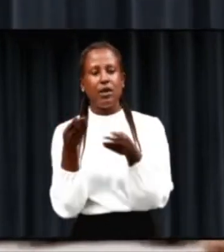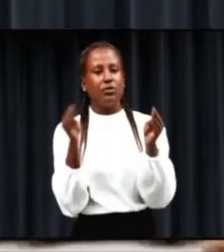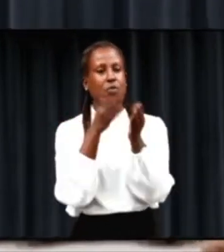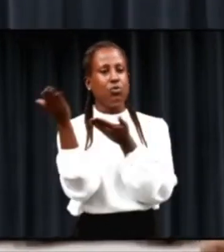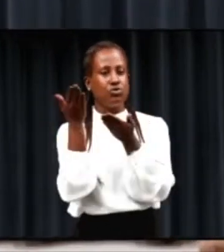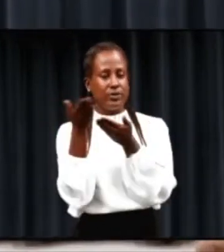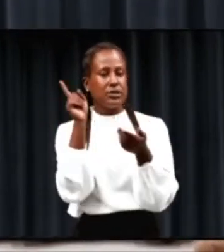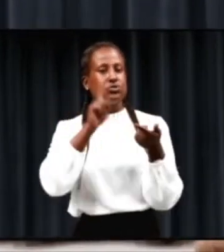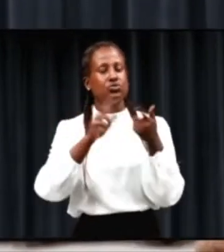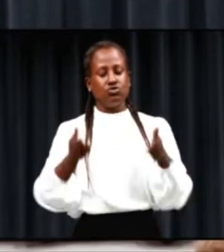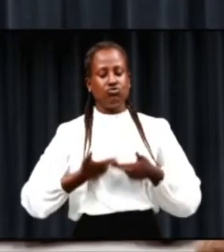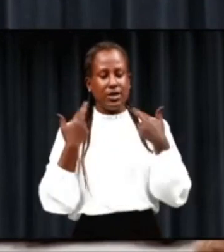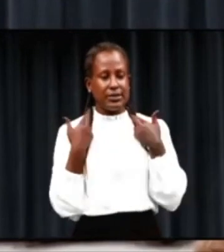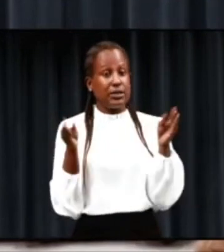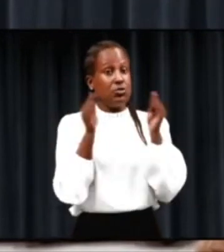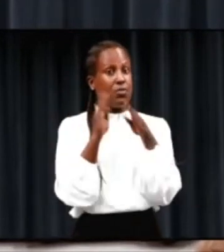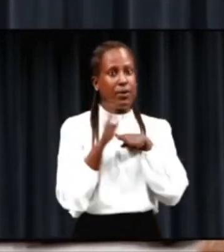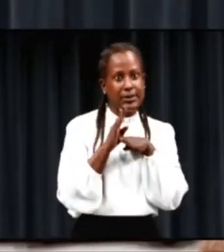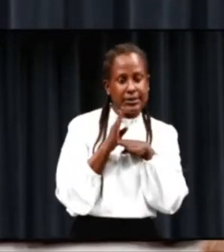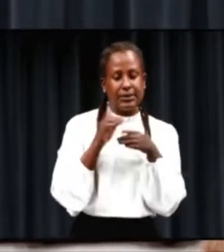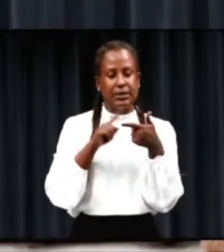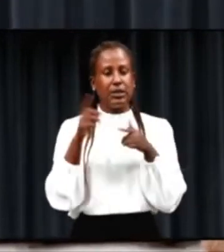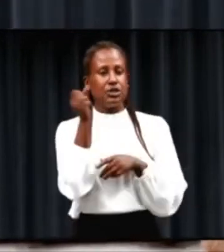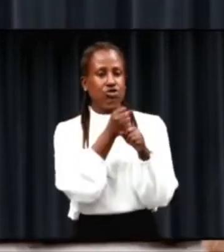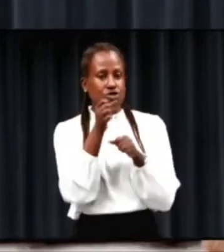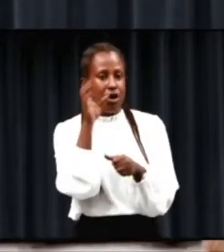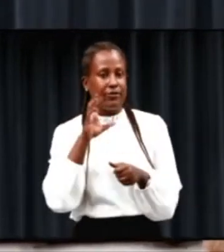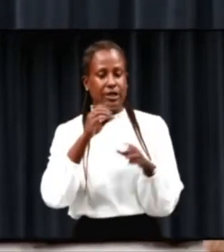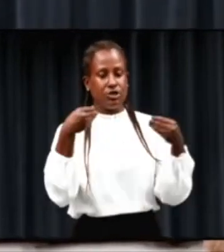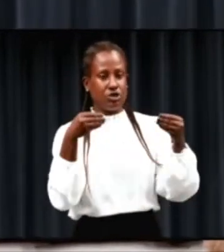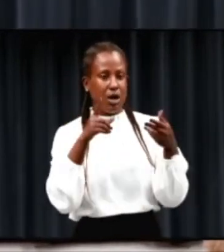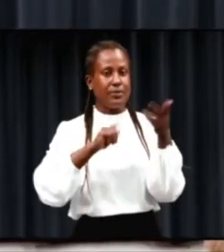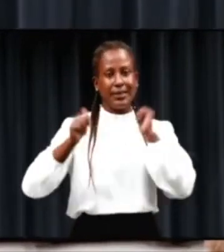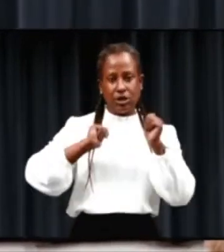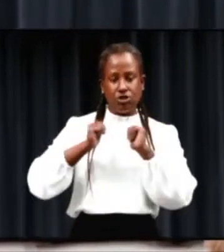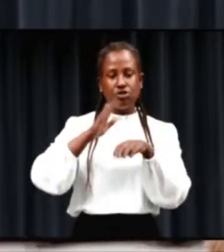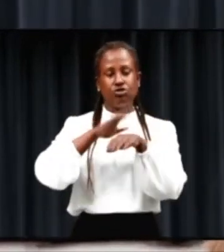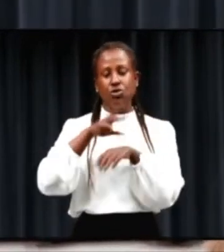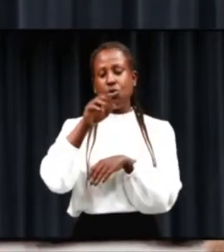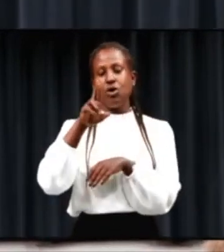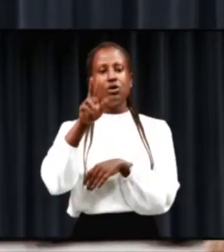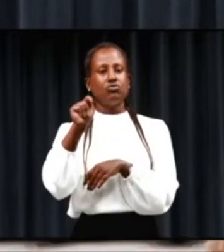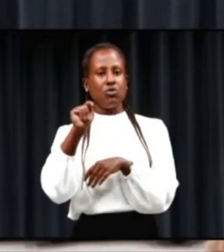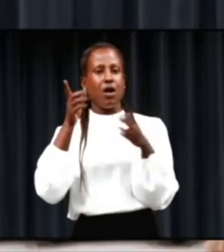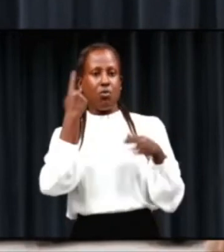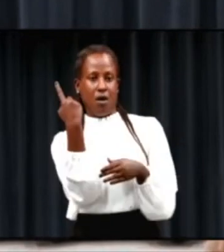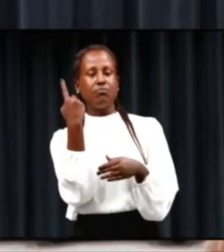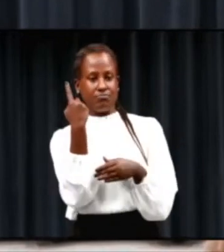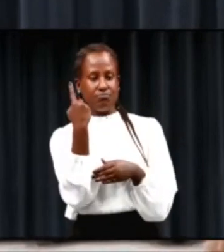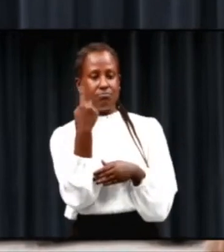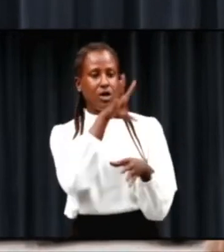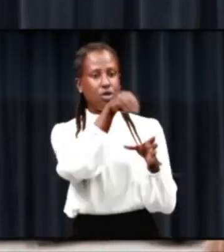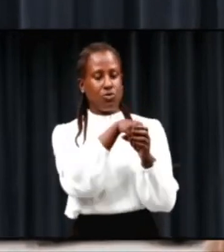includes new restaurants, coffee shops, theaters, and public art installations along Route 1, and it includes Prince George's